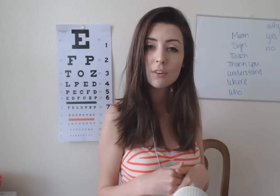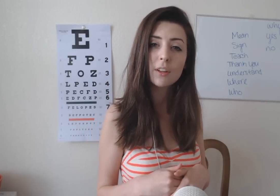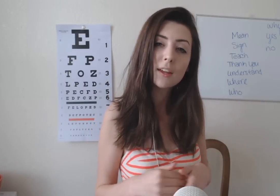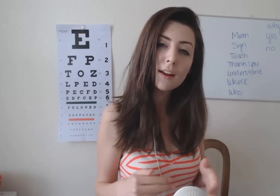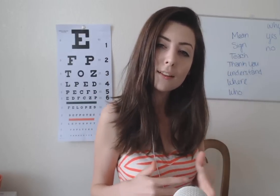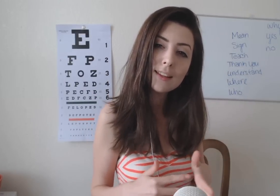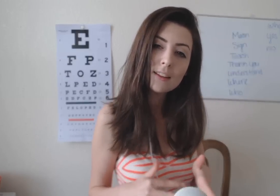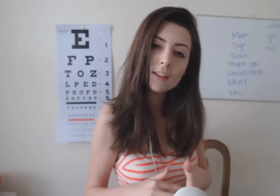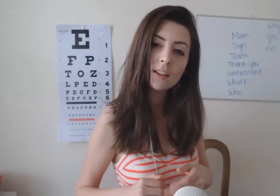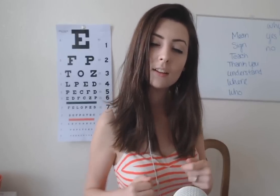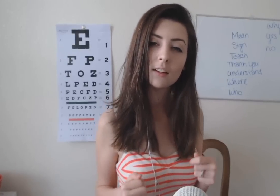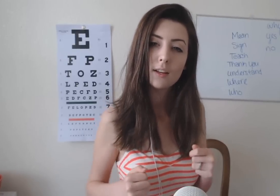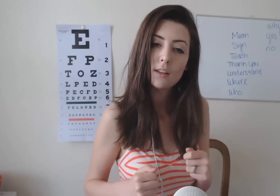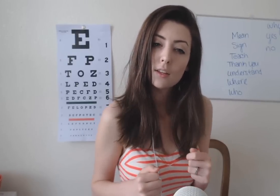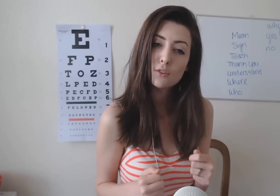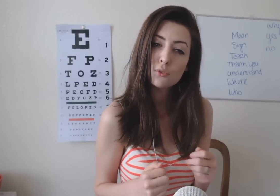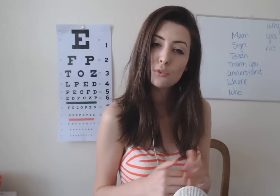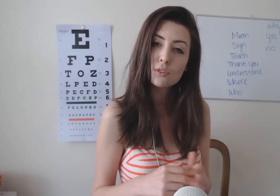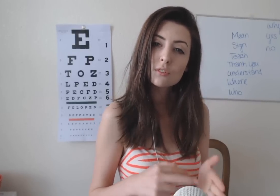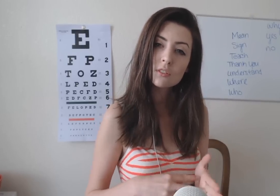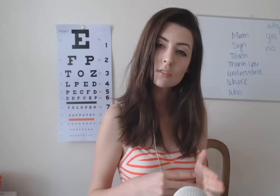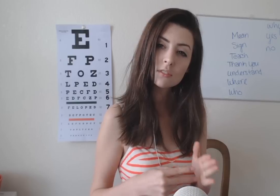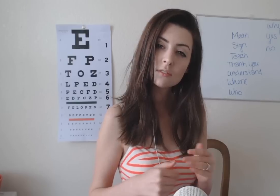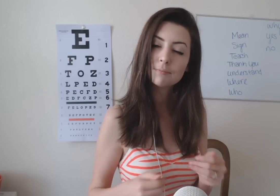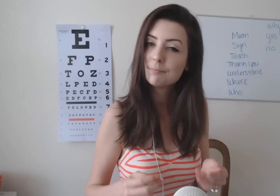like kind of lean in, shoulders.